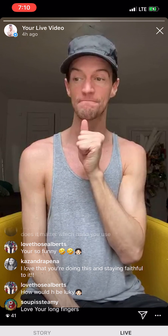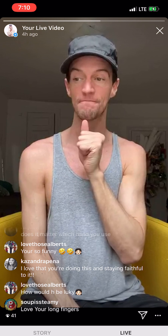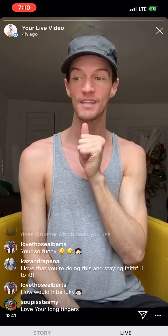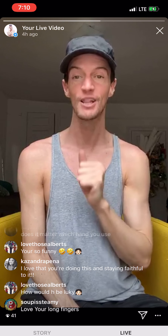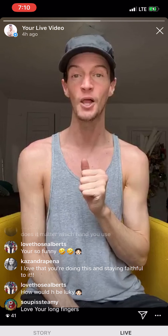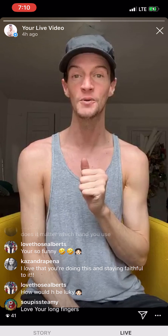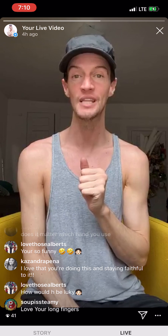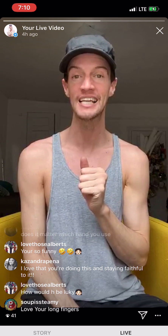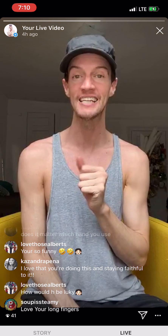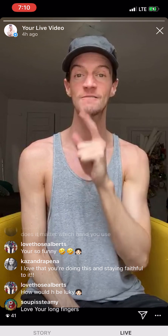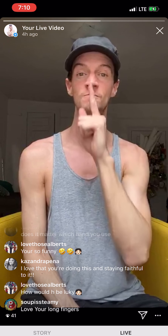Lonely.